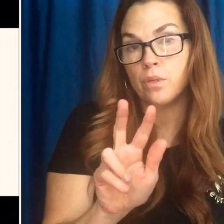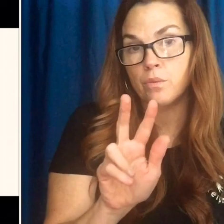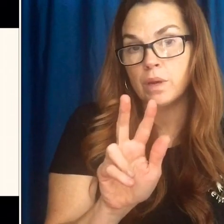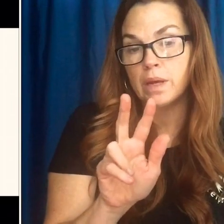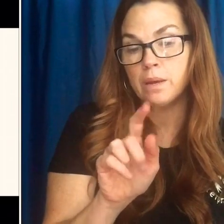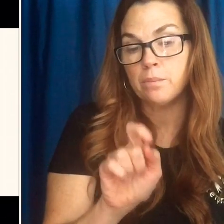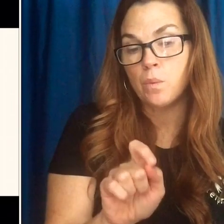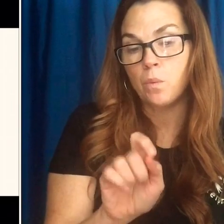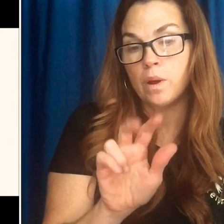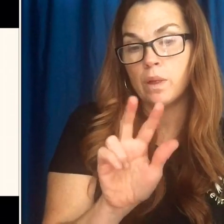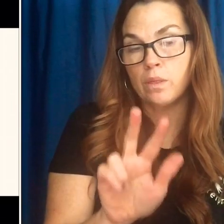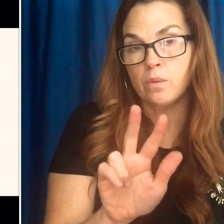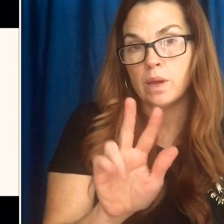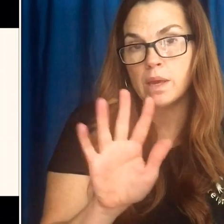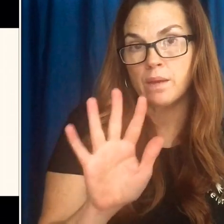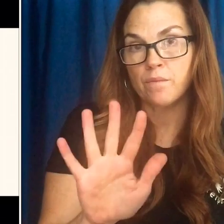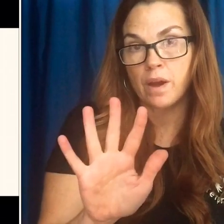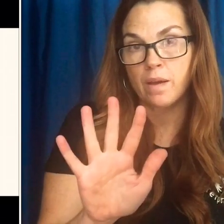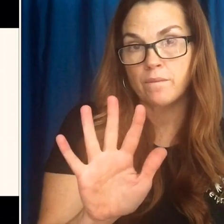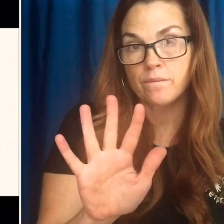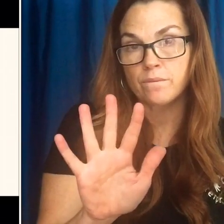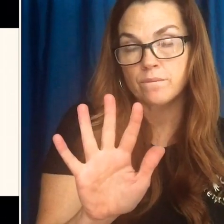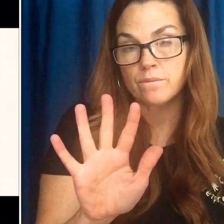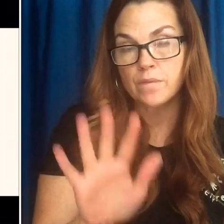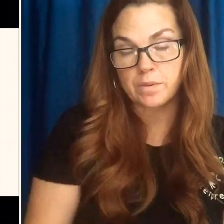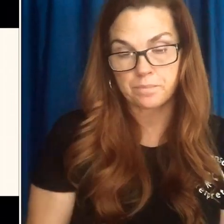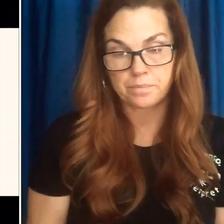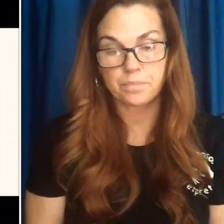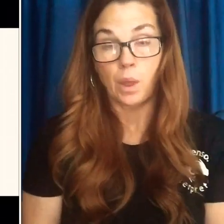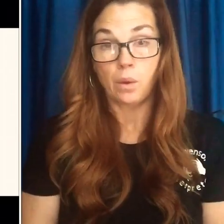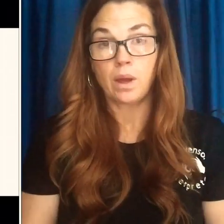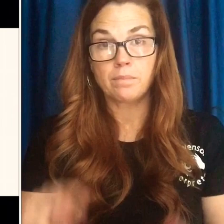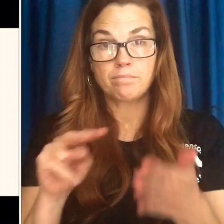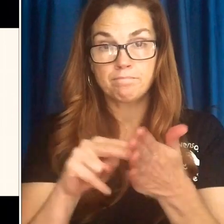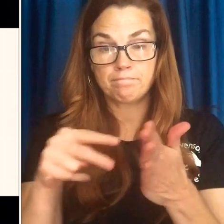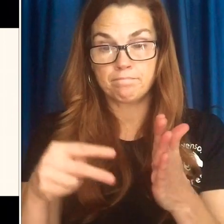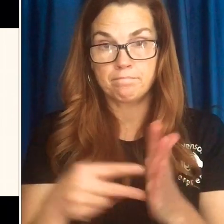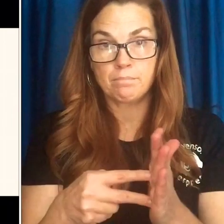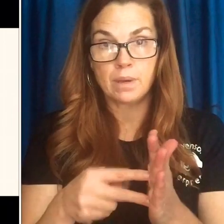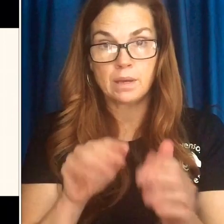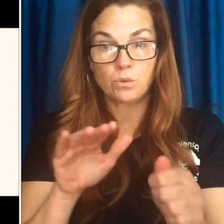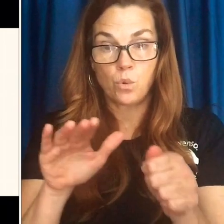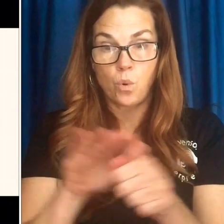3.35, that means I have a whole number, 3,